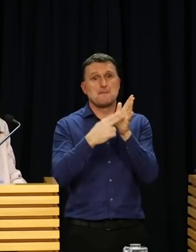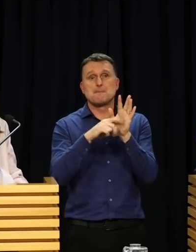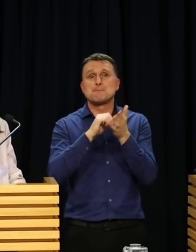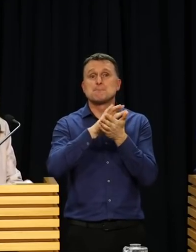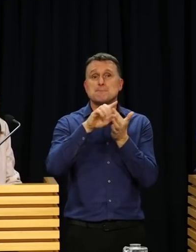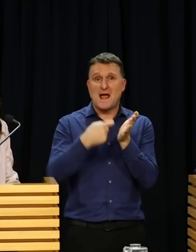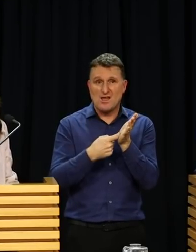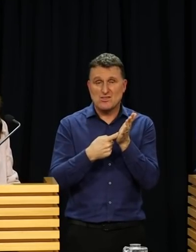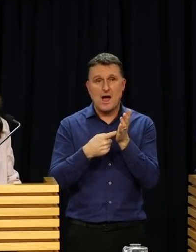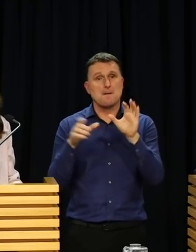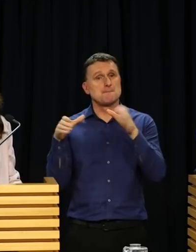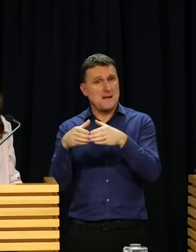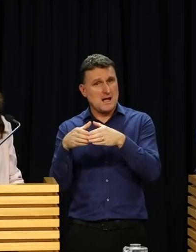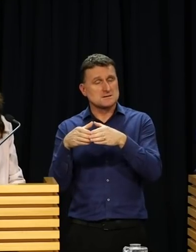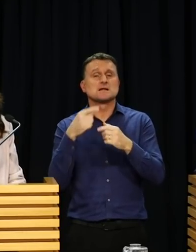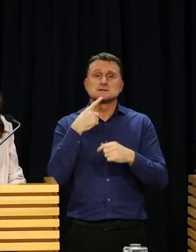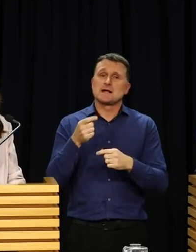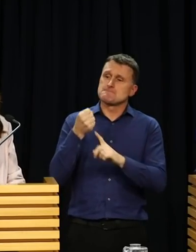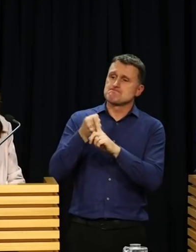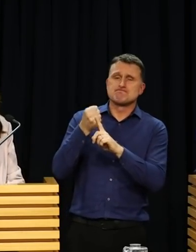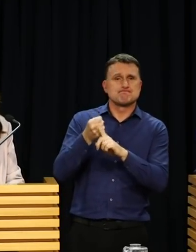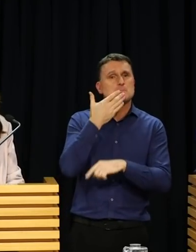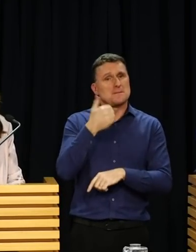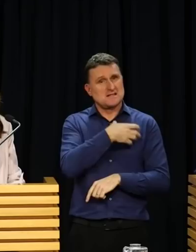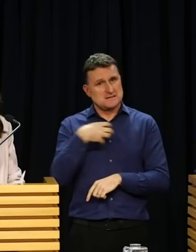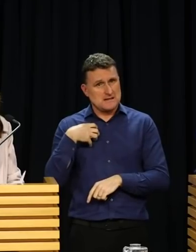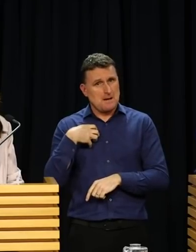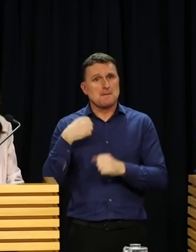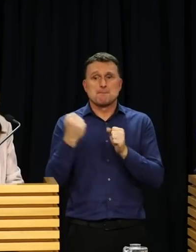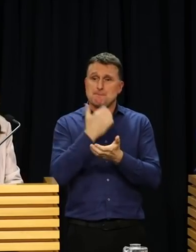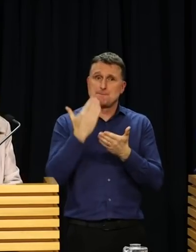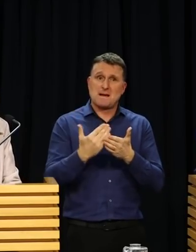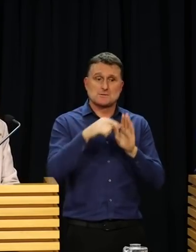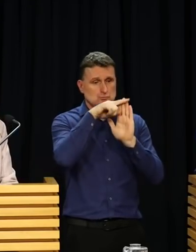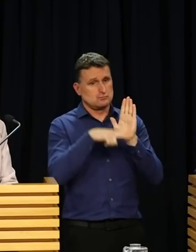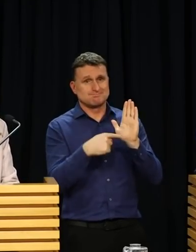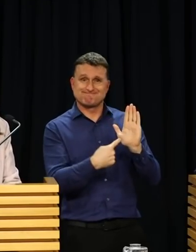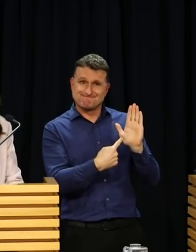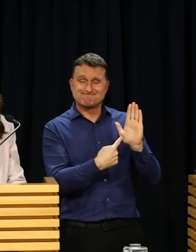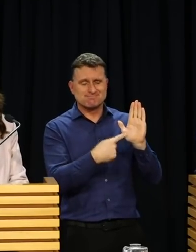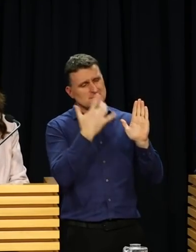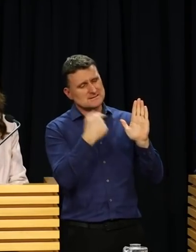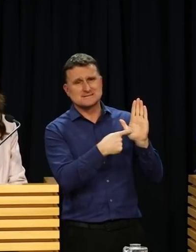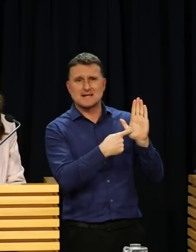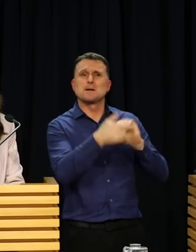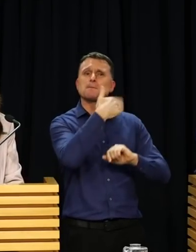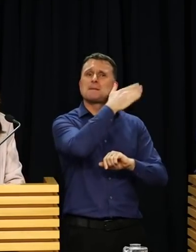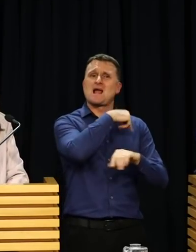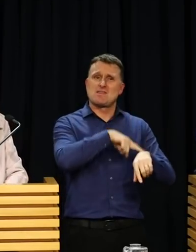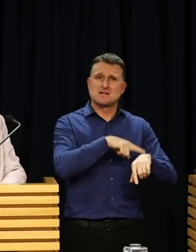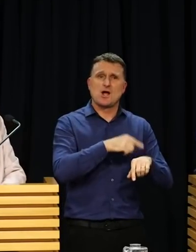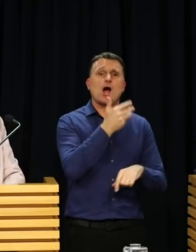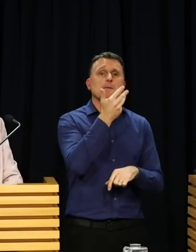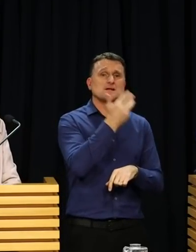support that the Crown addresses its role in the discriminatory implementation of enforcement policies in the